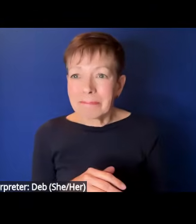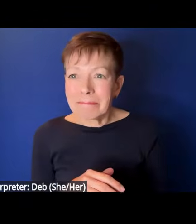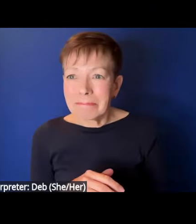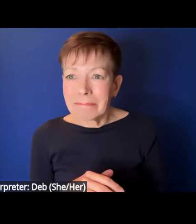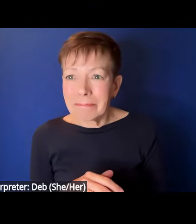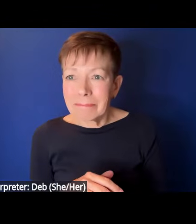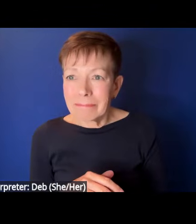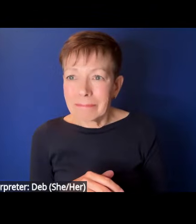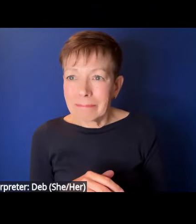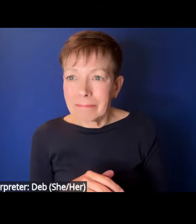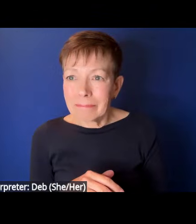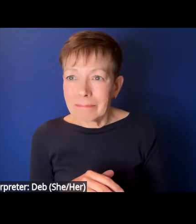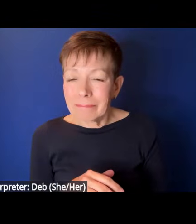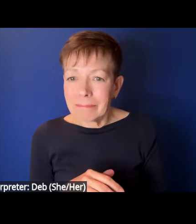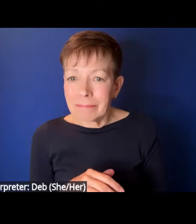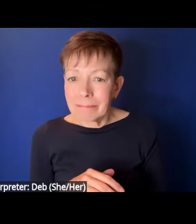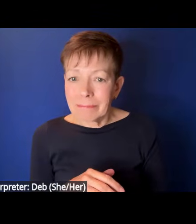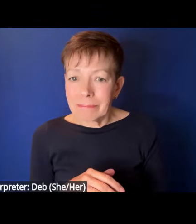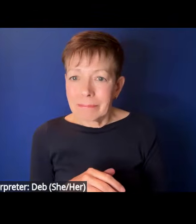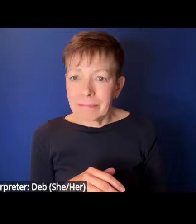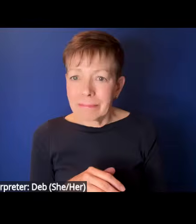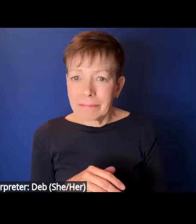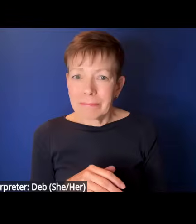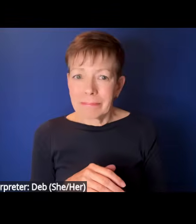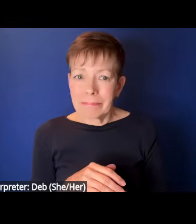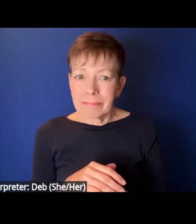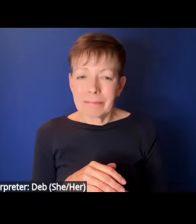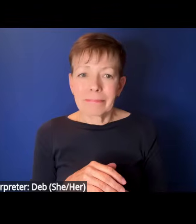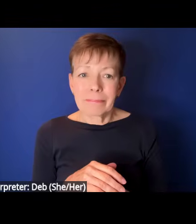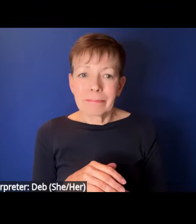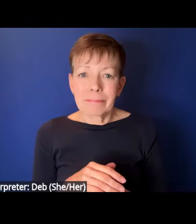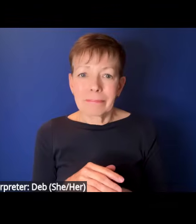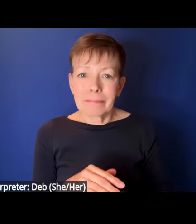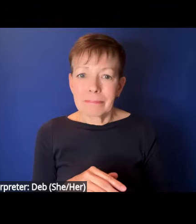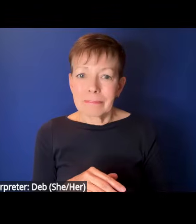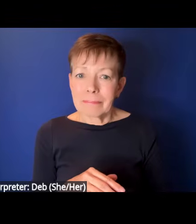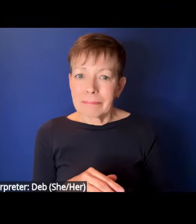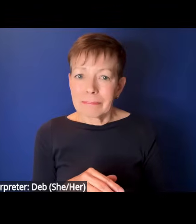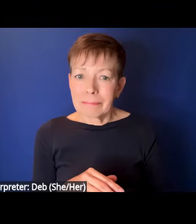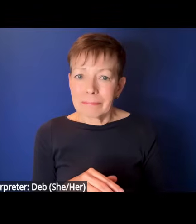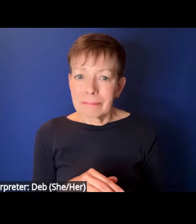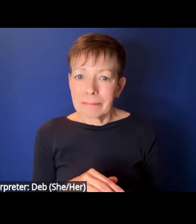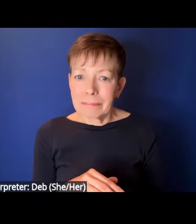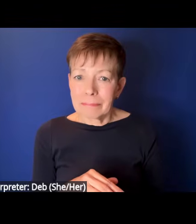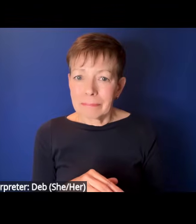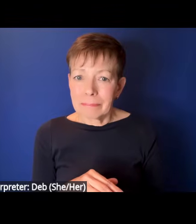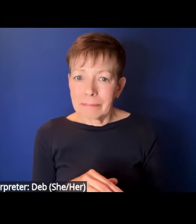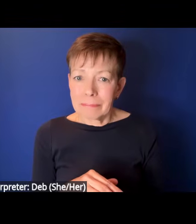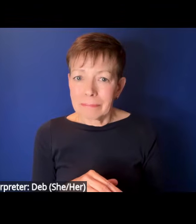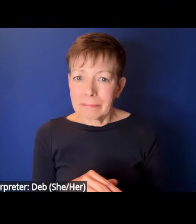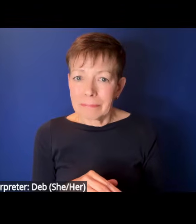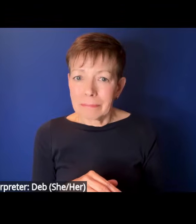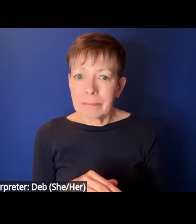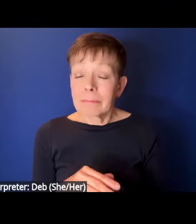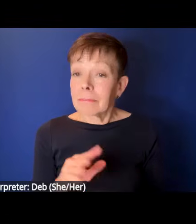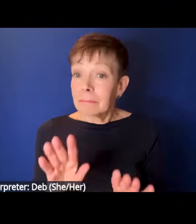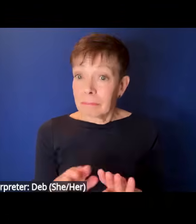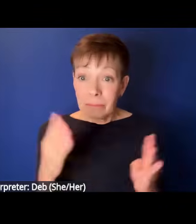you. Thank you, Associate Superintendent. Okay, we start off the floor first to our conference.